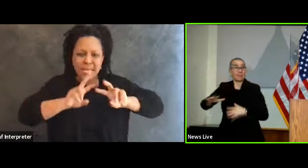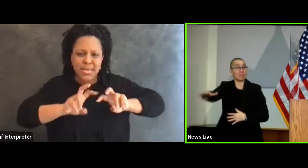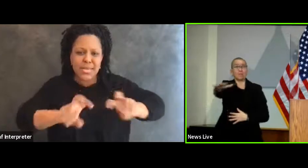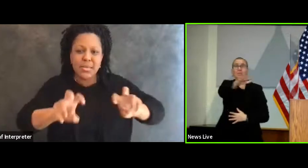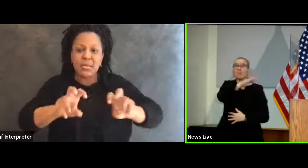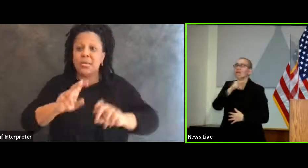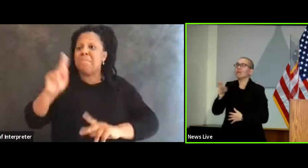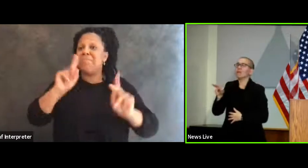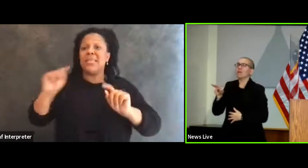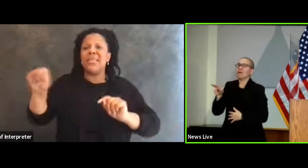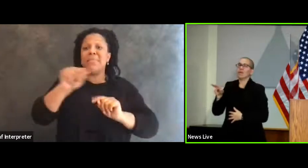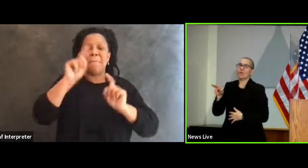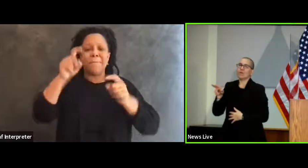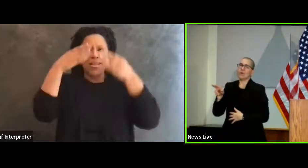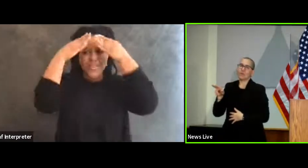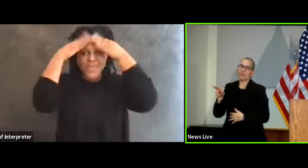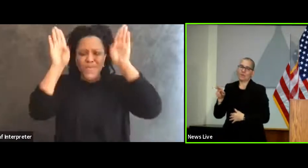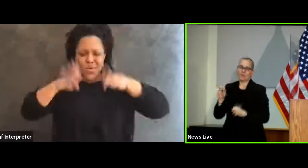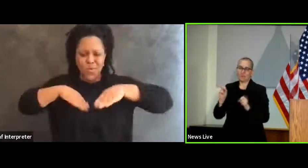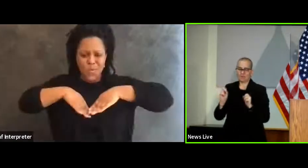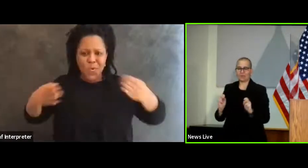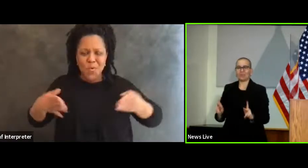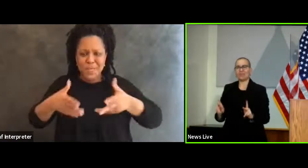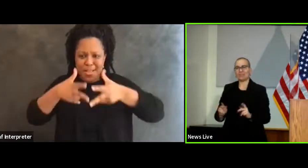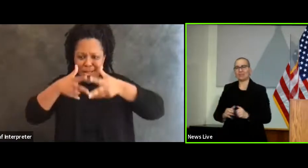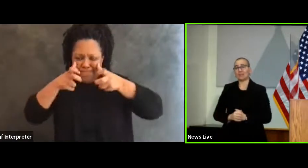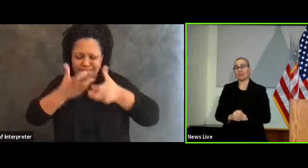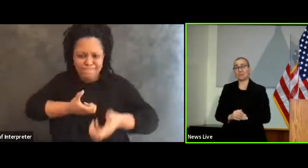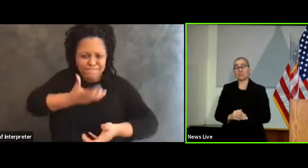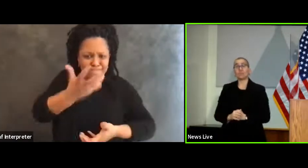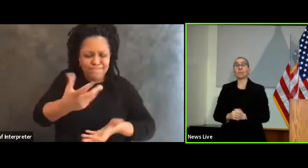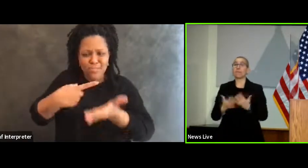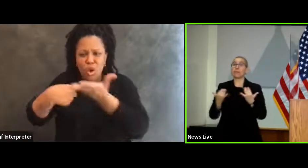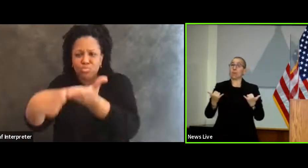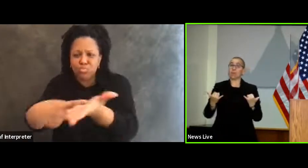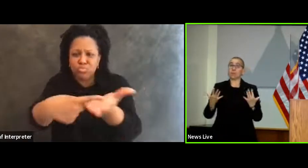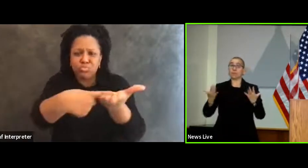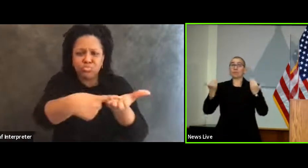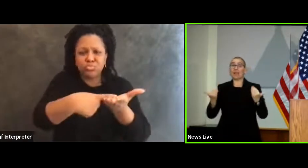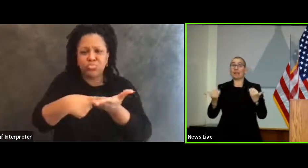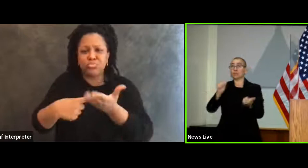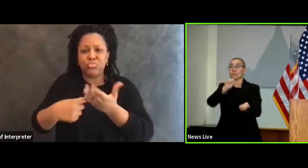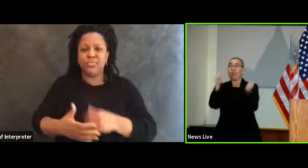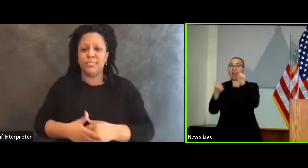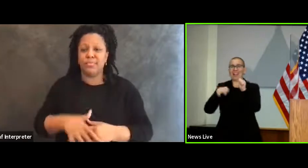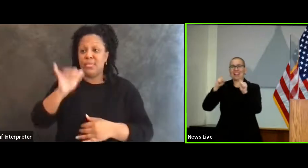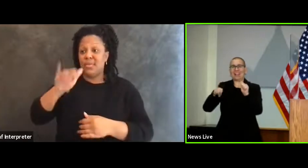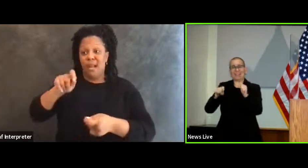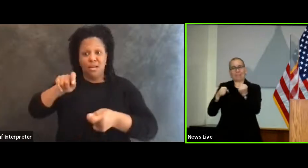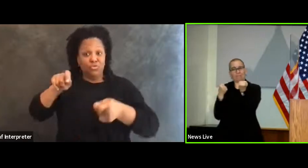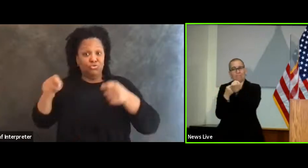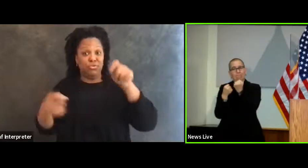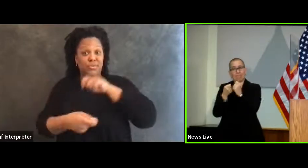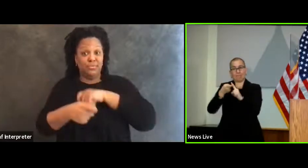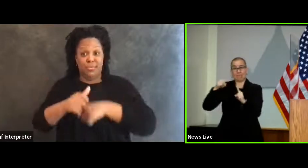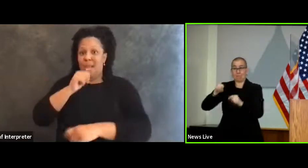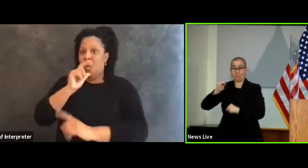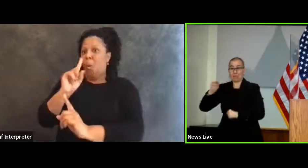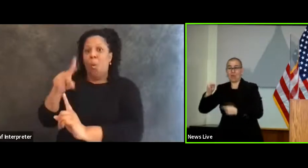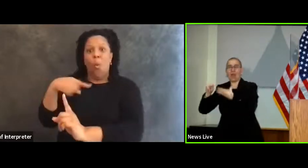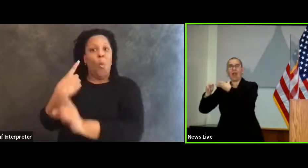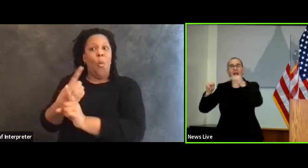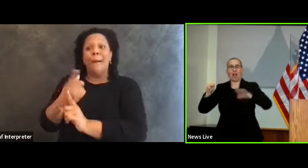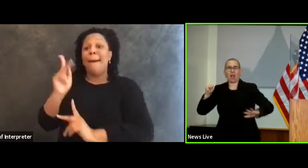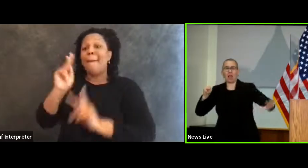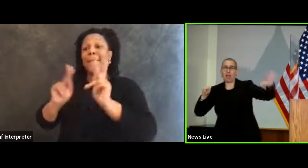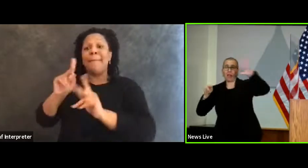together. And I want to note that that change is being advocated not just by Minnesotans and Americans across the country who watch that